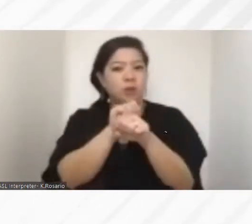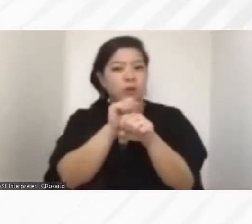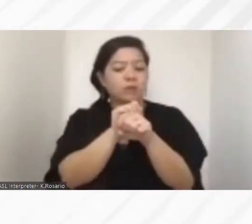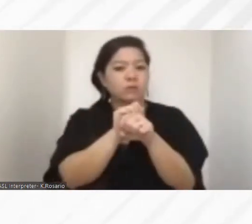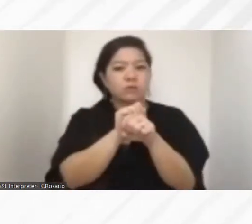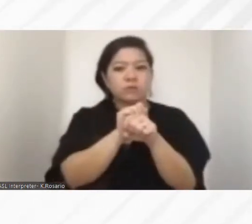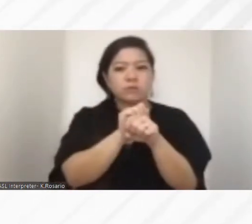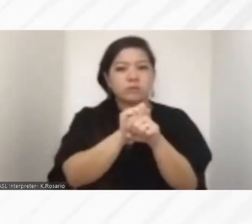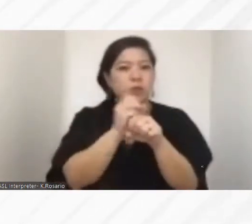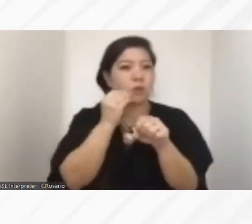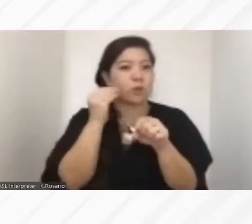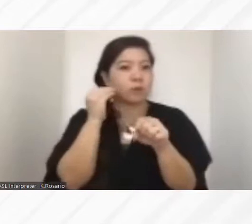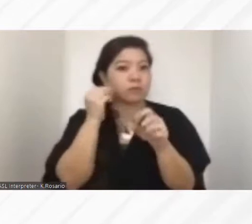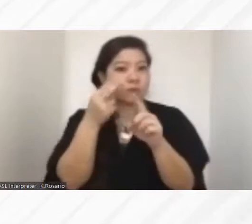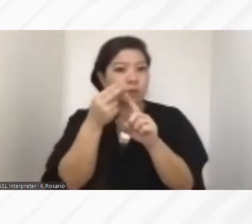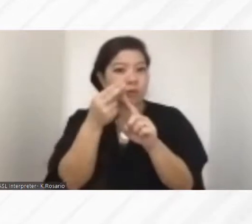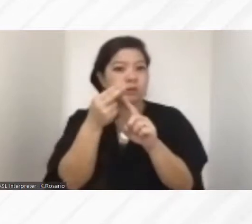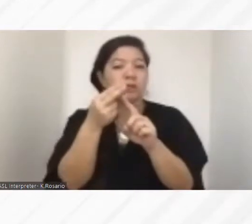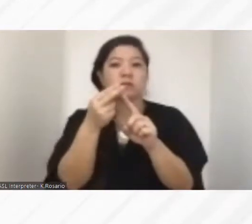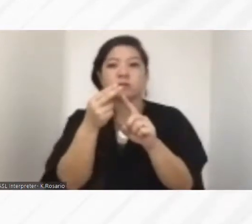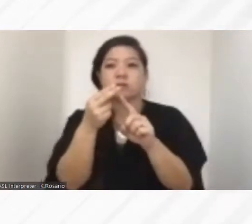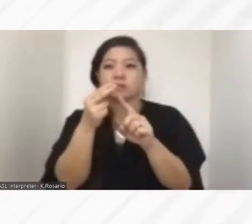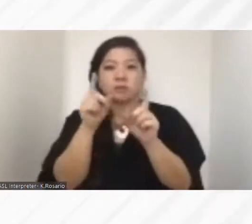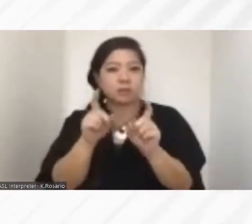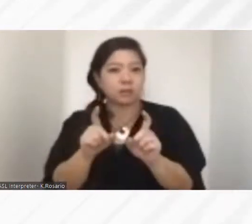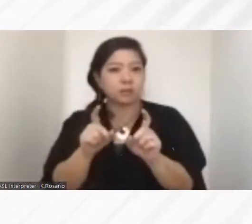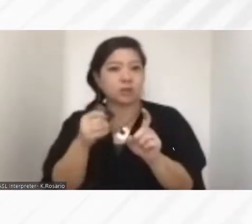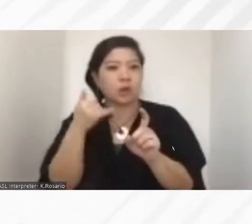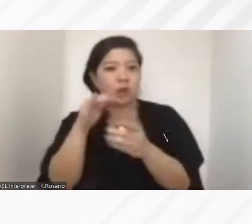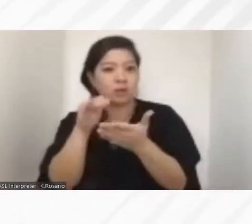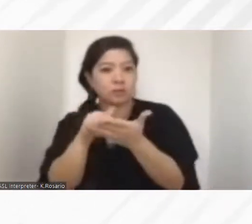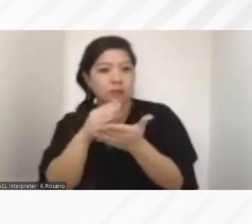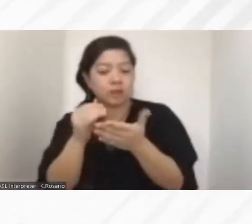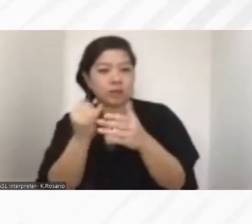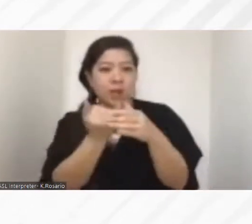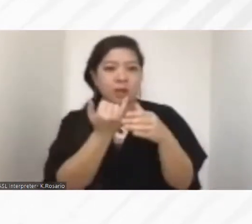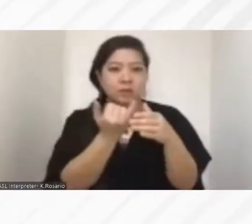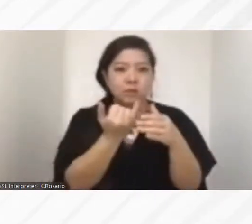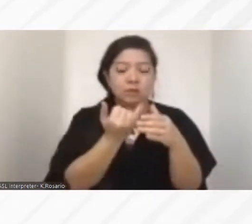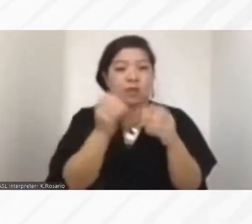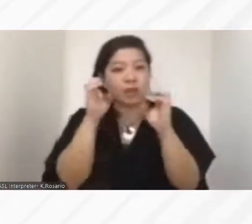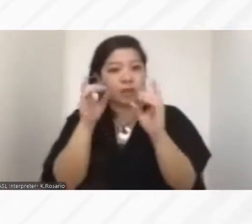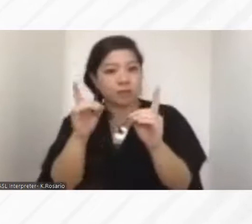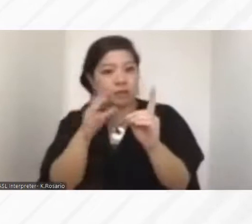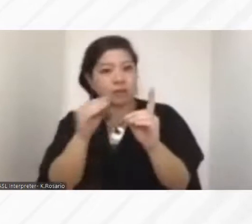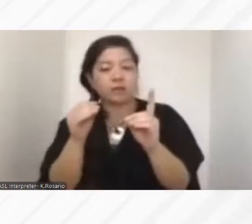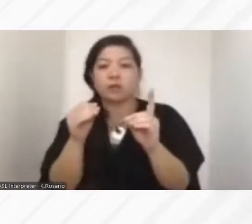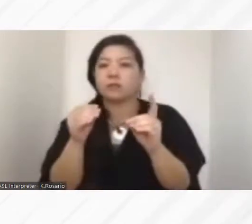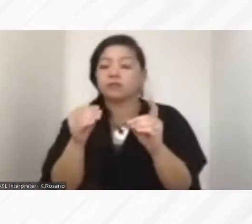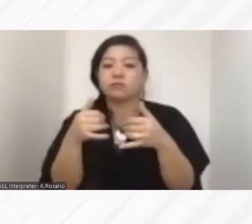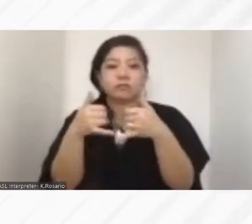and homebound testing, call center, quarantine and isolation facilities, education campaigns for wearing